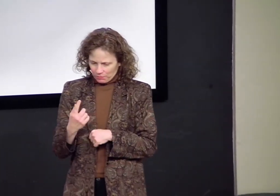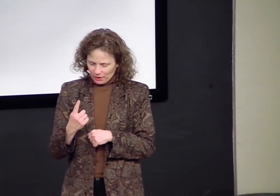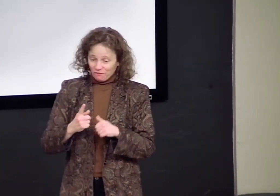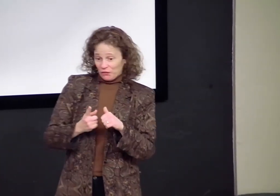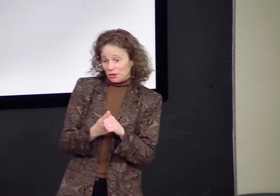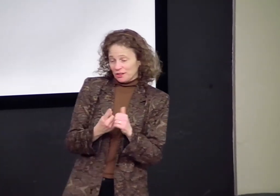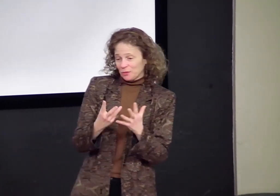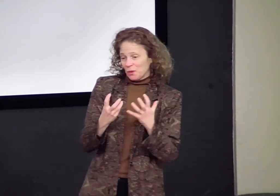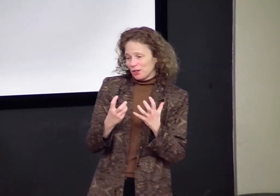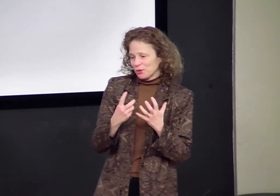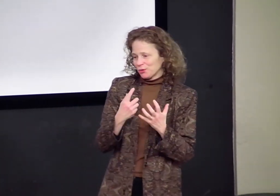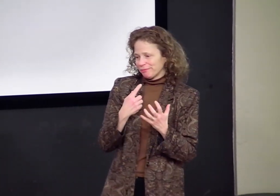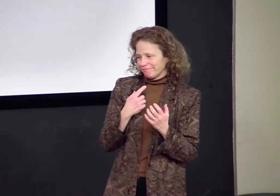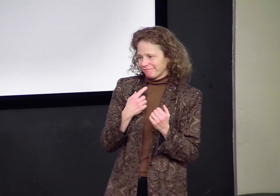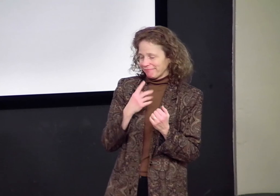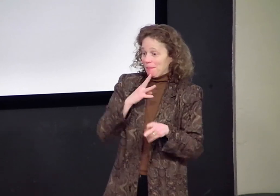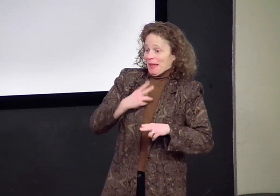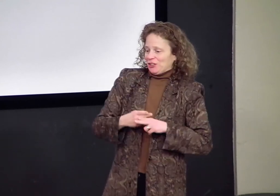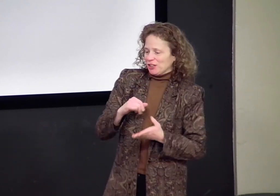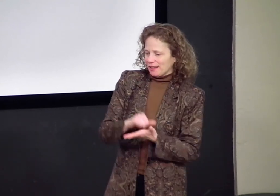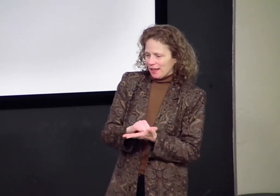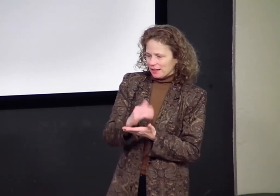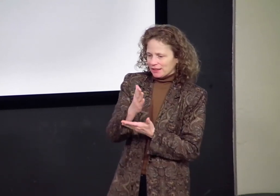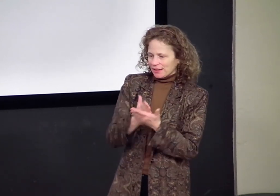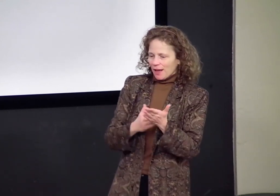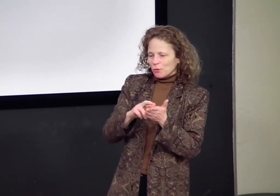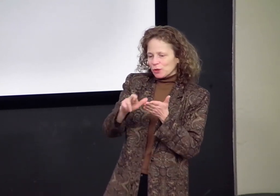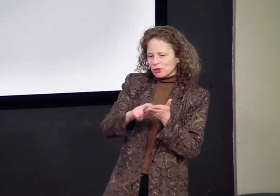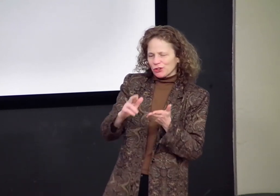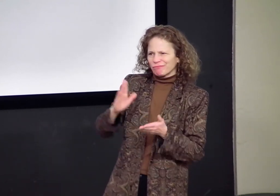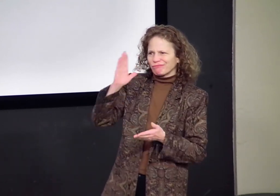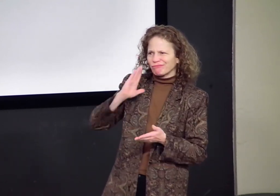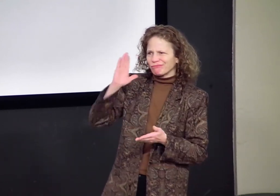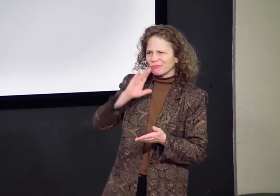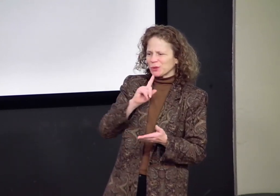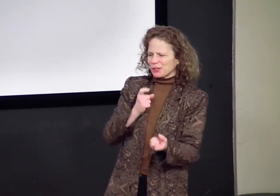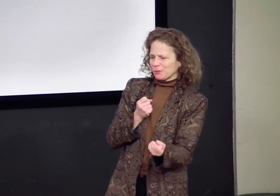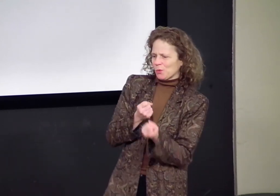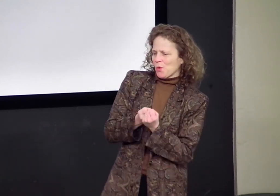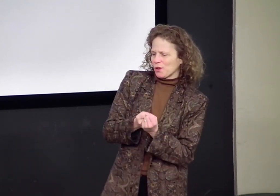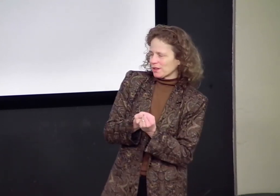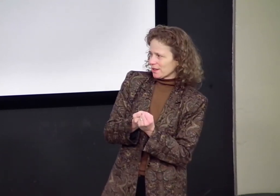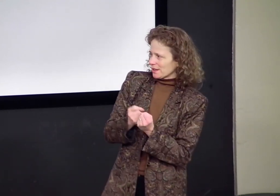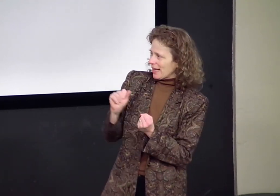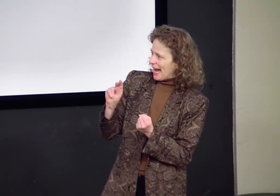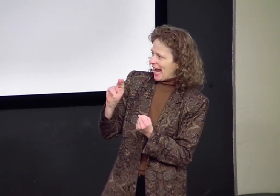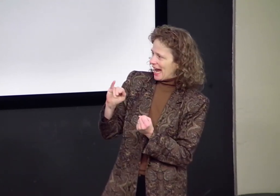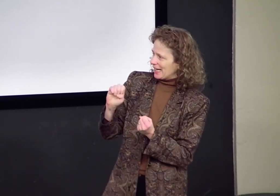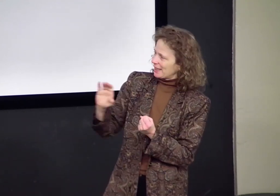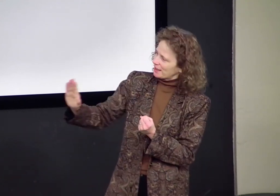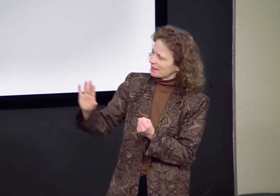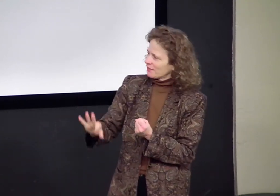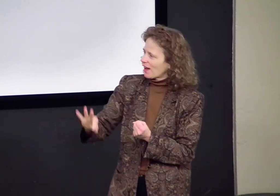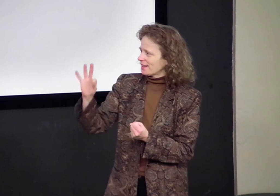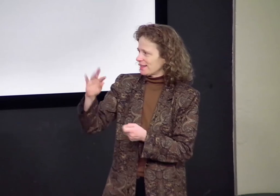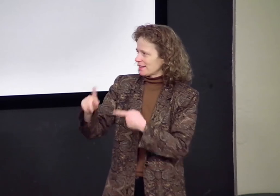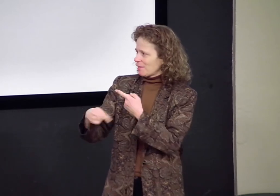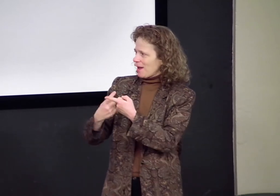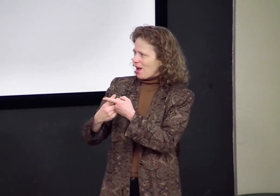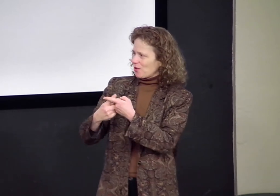about your research. Thank you for doing the research. And first, I just wanted to mention that I know there was research that had happened in the past that really supports Annie's